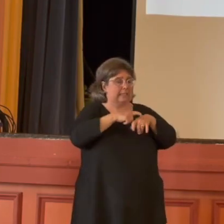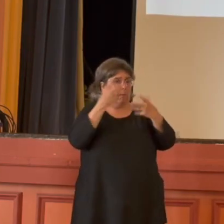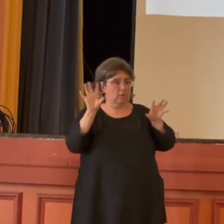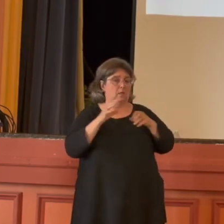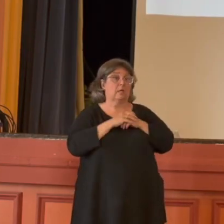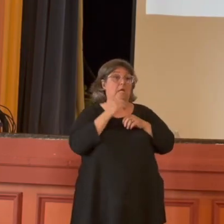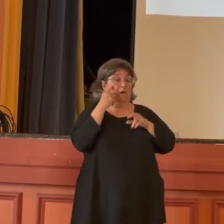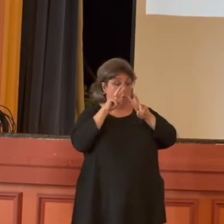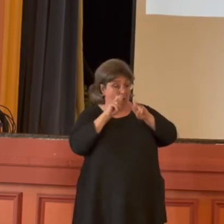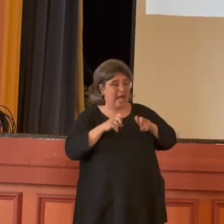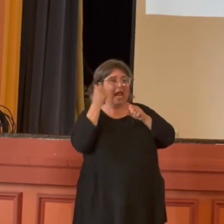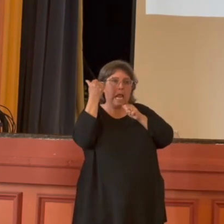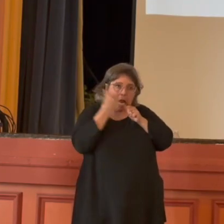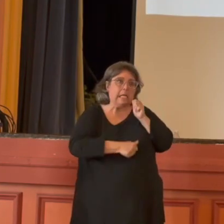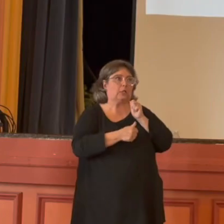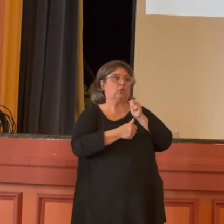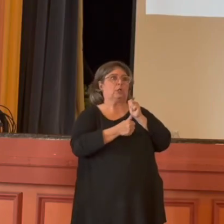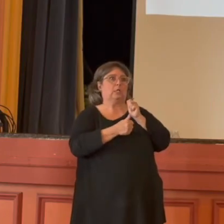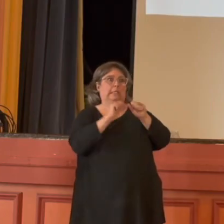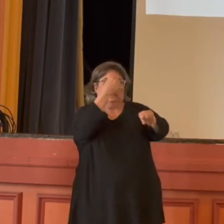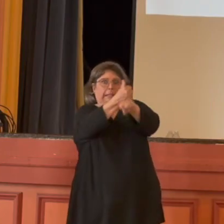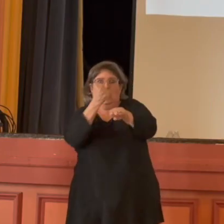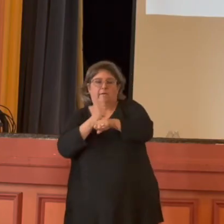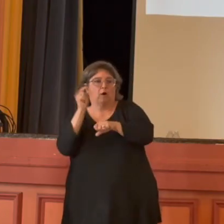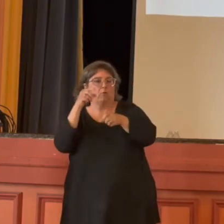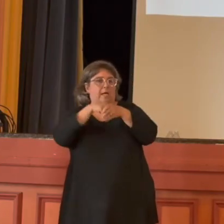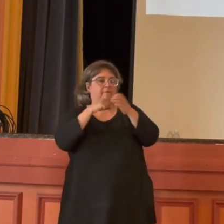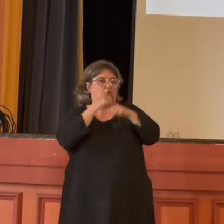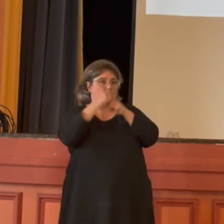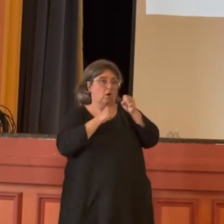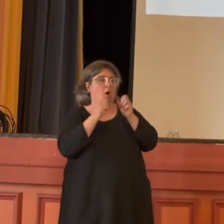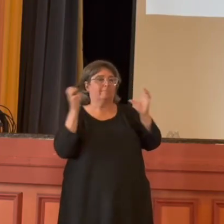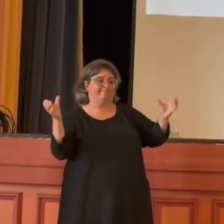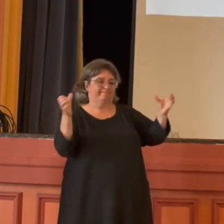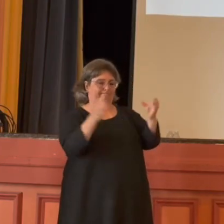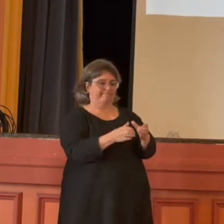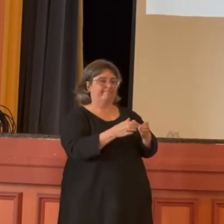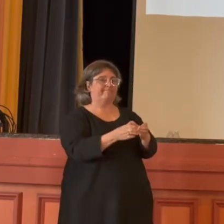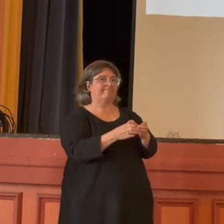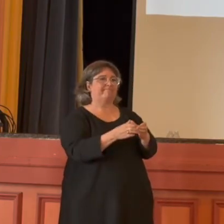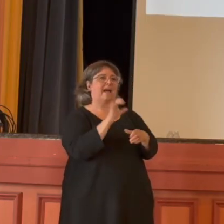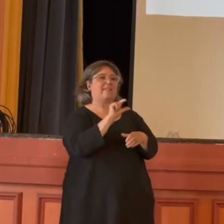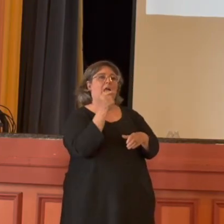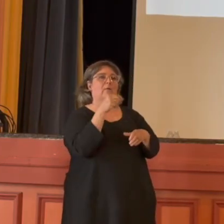here, if you look at each and every installation of green infrastructure. We lumped the green infrastructure